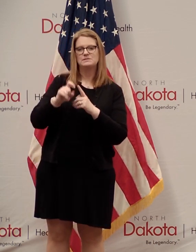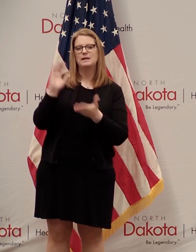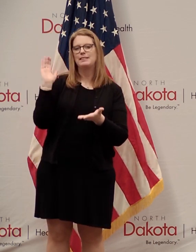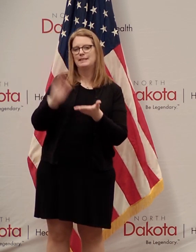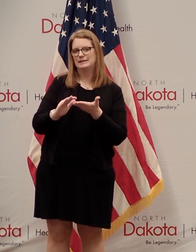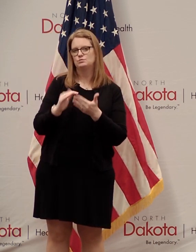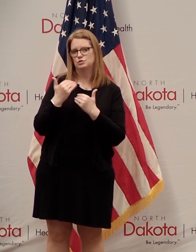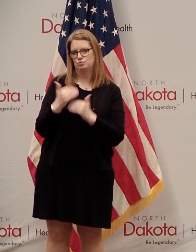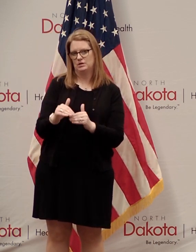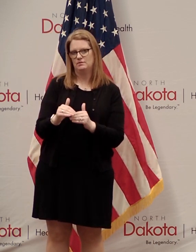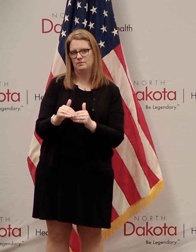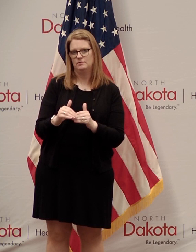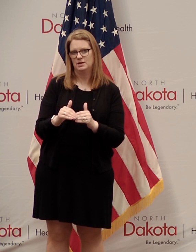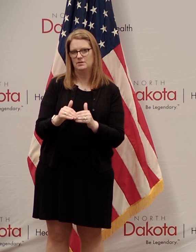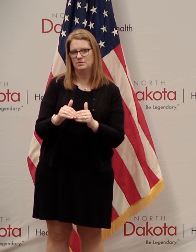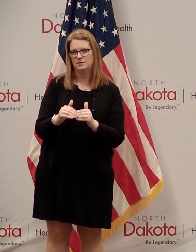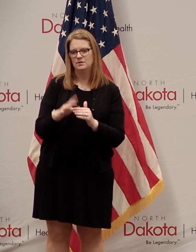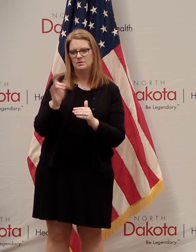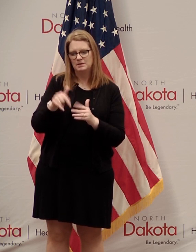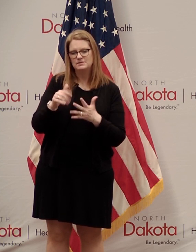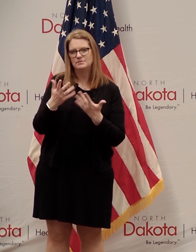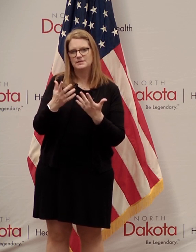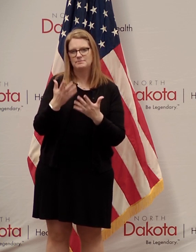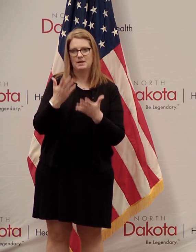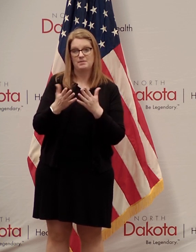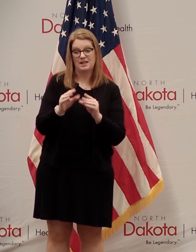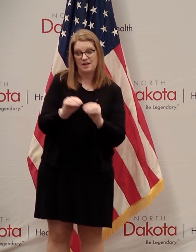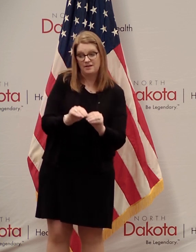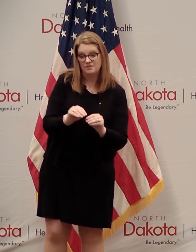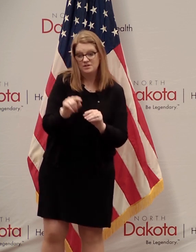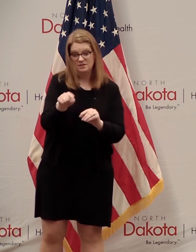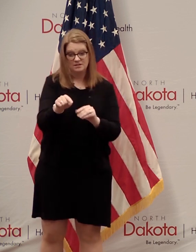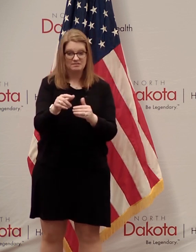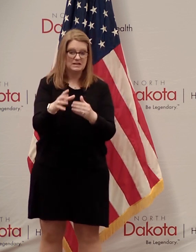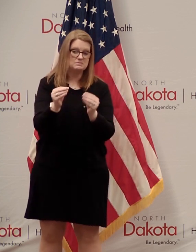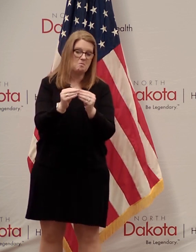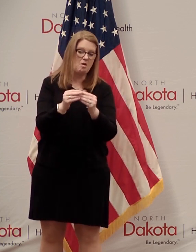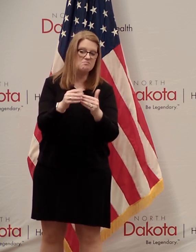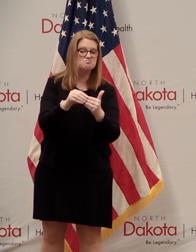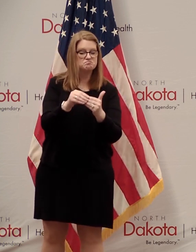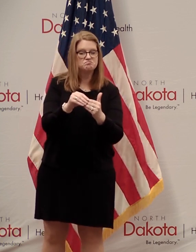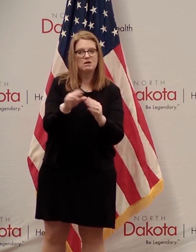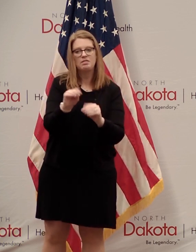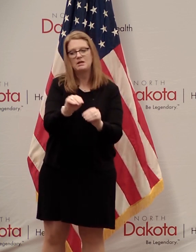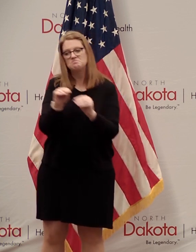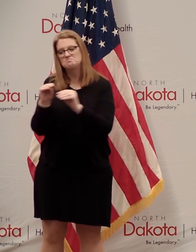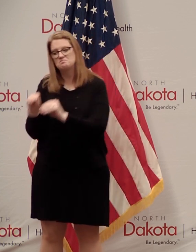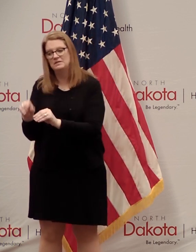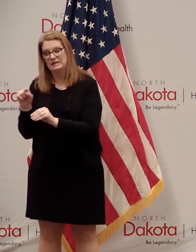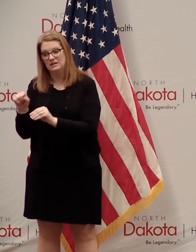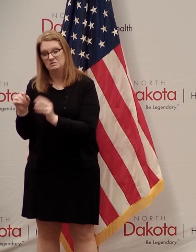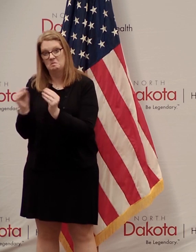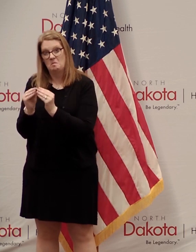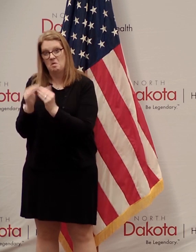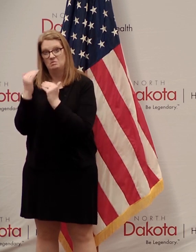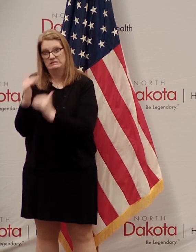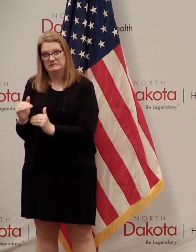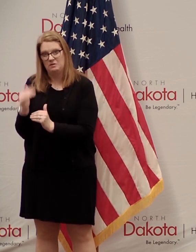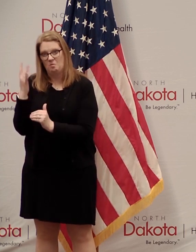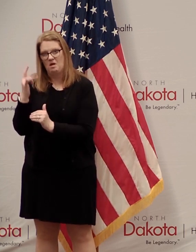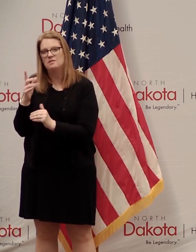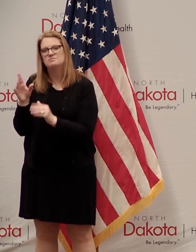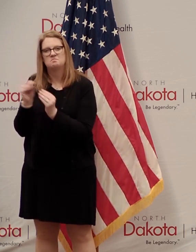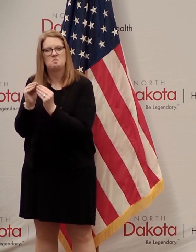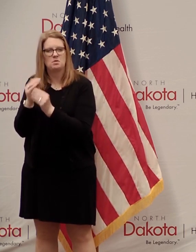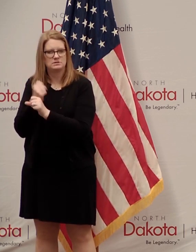move folks around. And sometimes we may have to move them into a more restrictive environment only because it's where they will be safer. So.